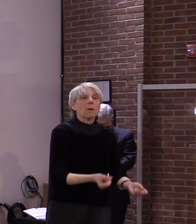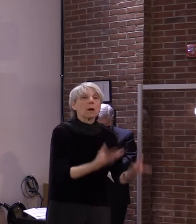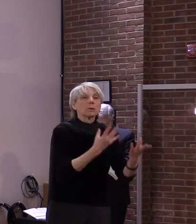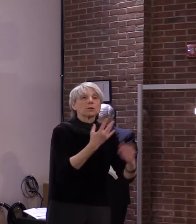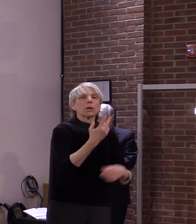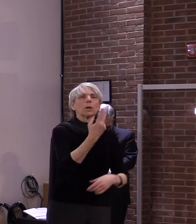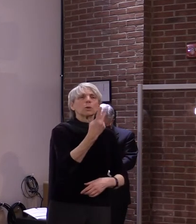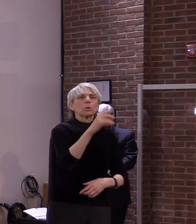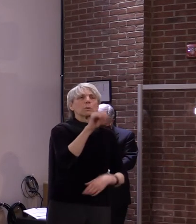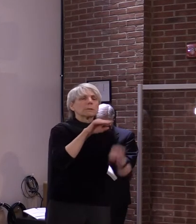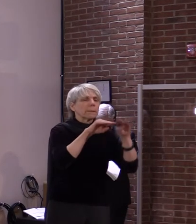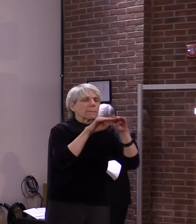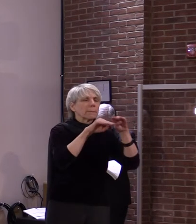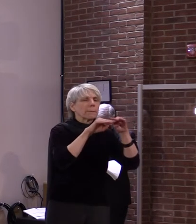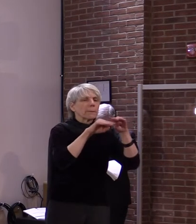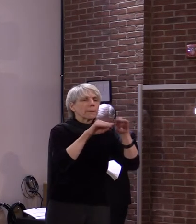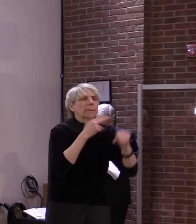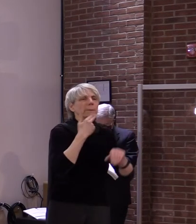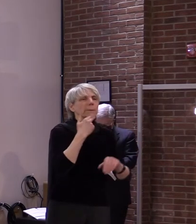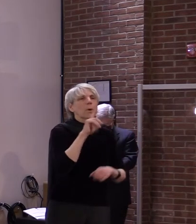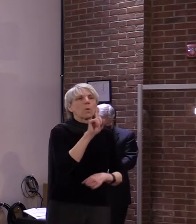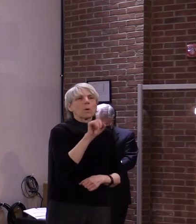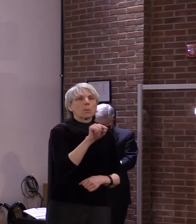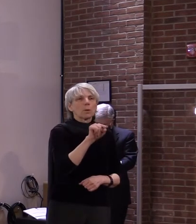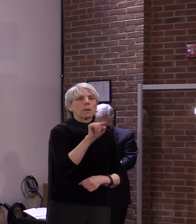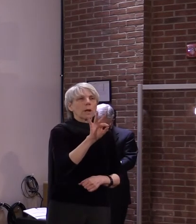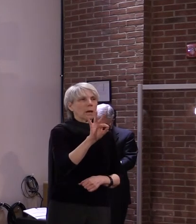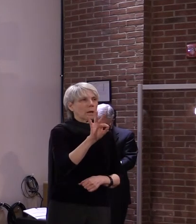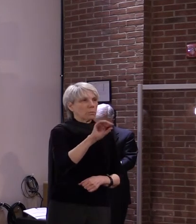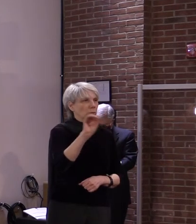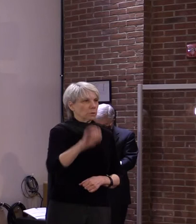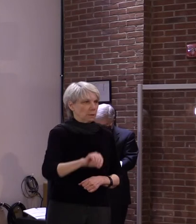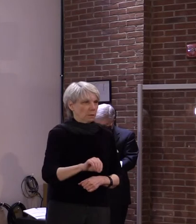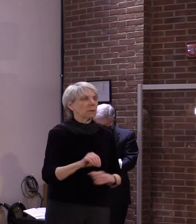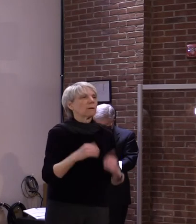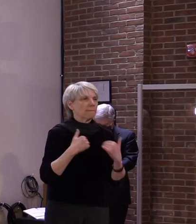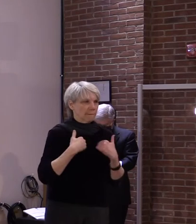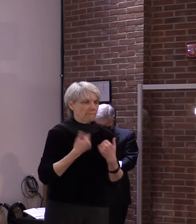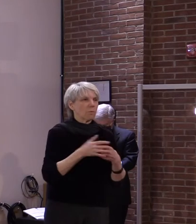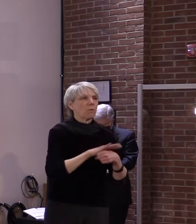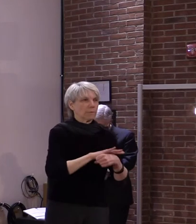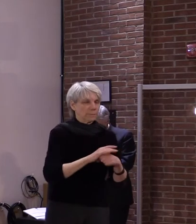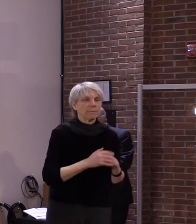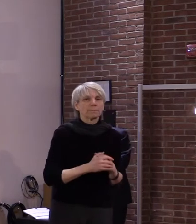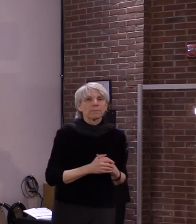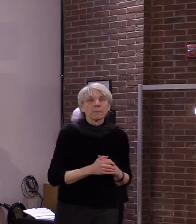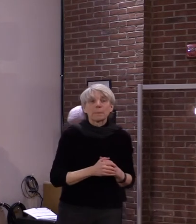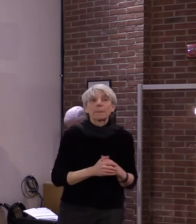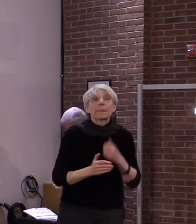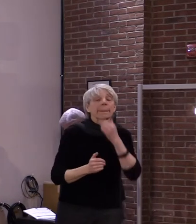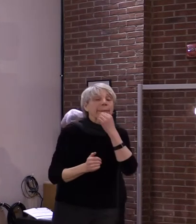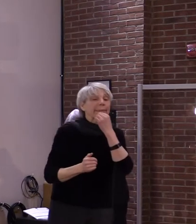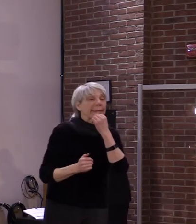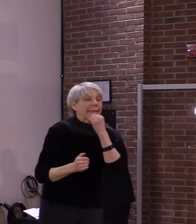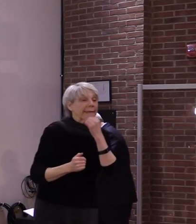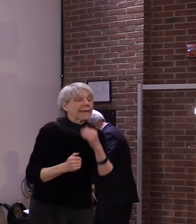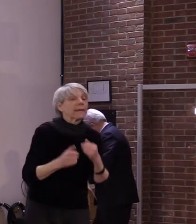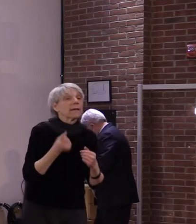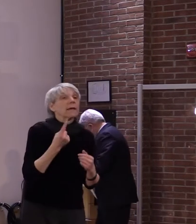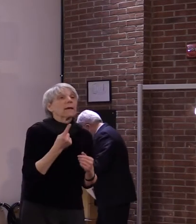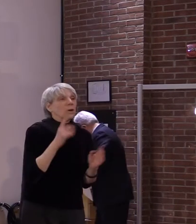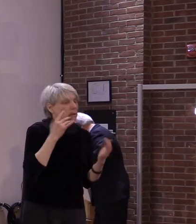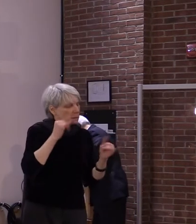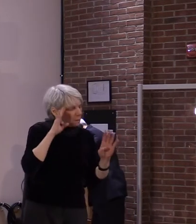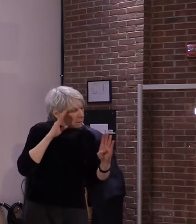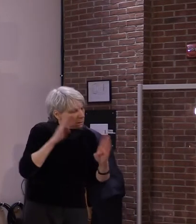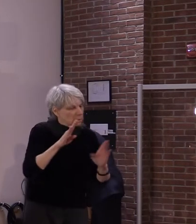just below 1.9 percent we are continuing to monitor increased spread of the virus in bennington